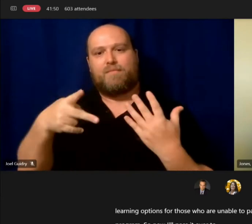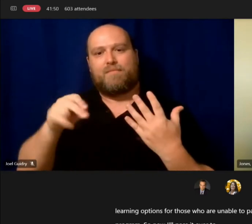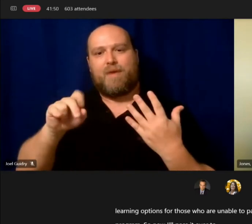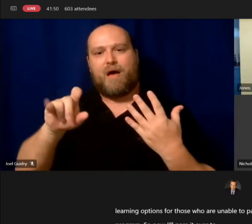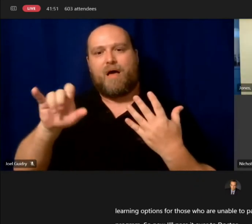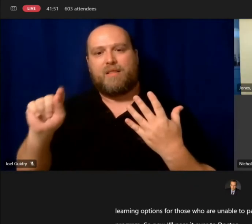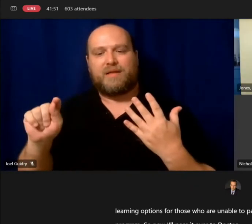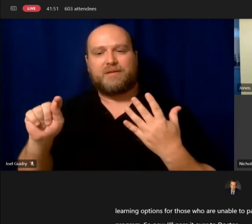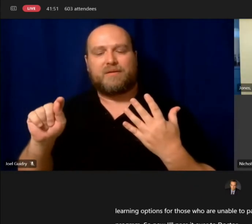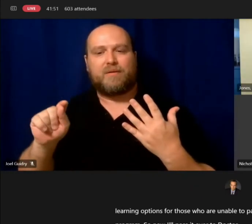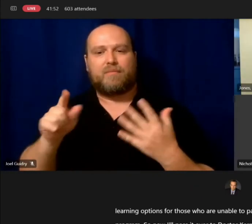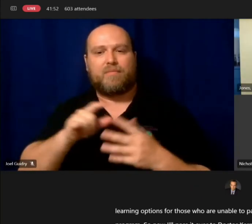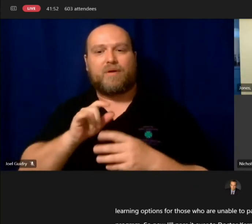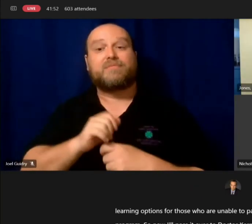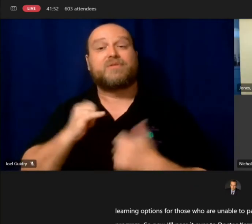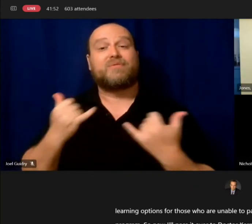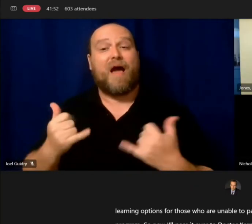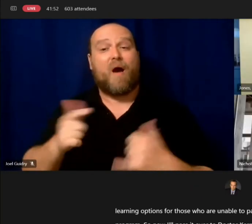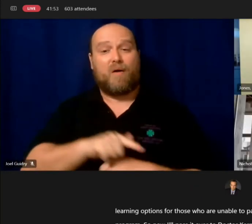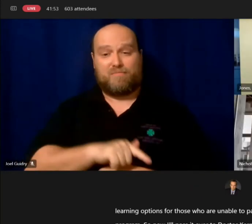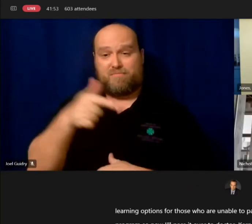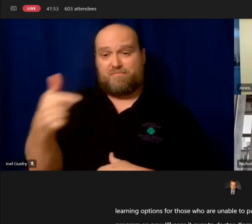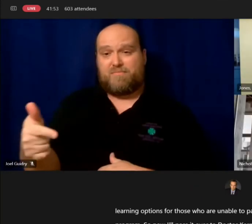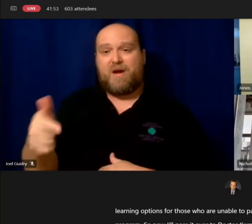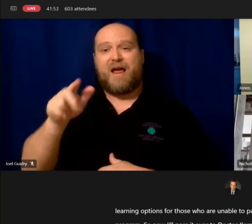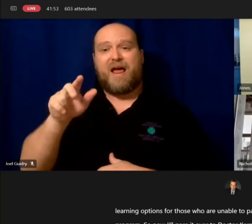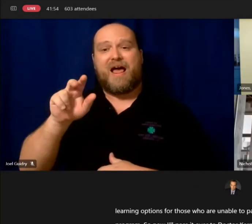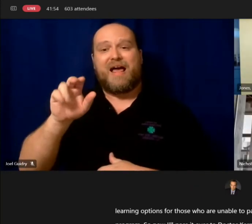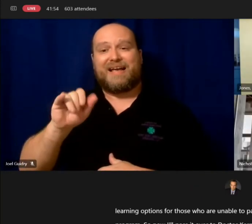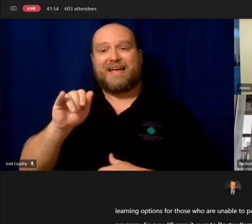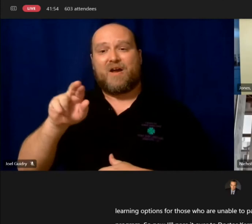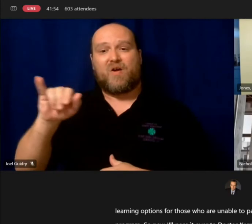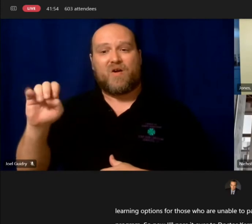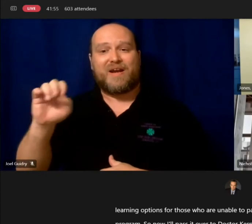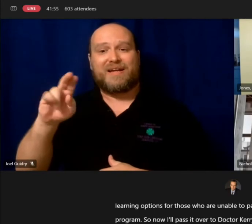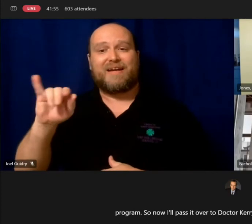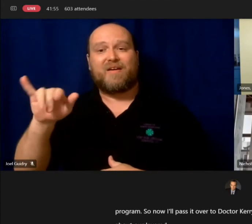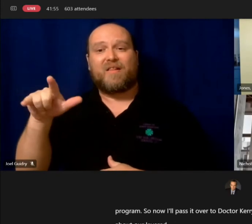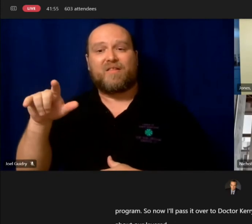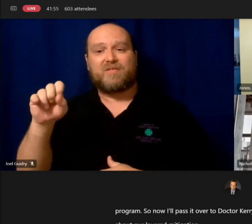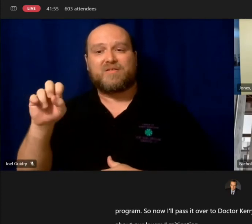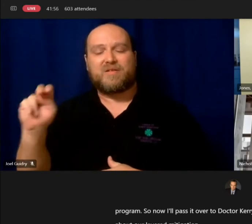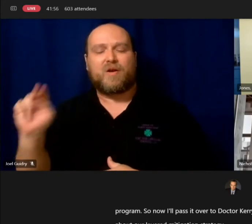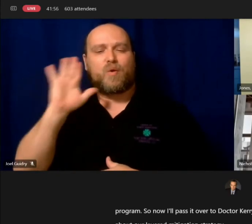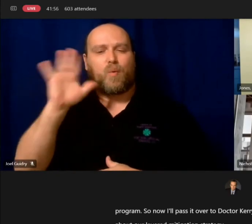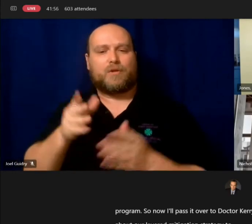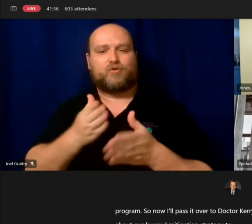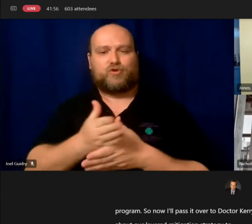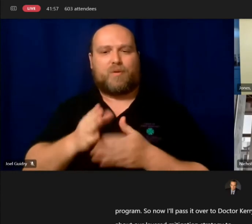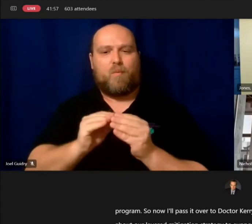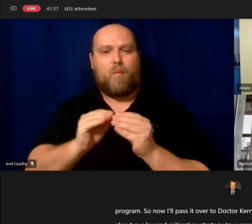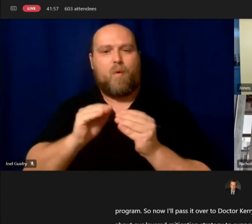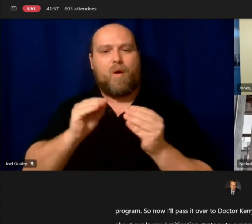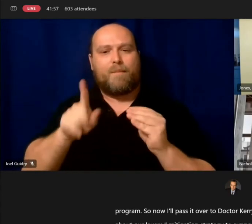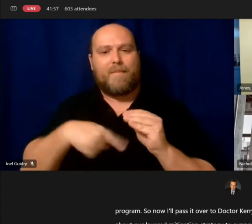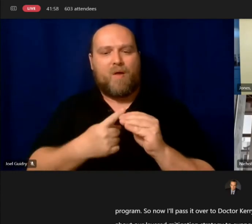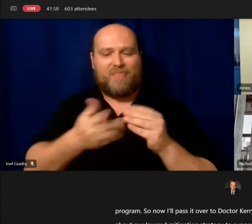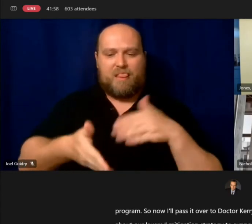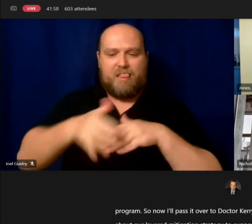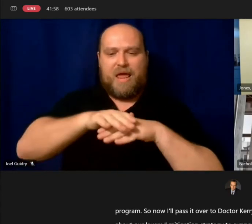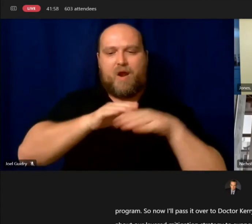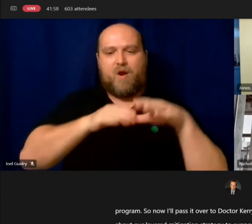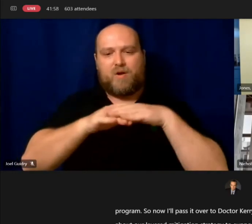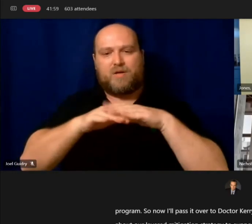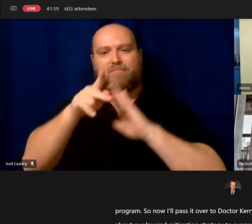who will share more about our layered mitigation strategy to support the health and safety of our students, staff,